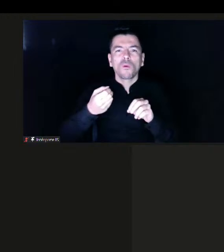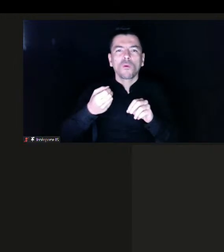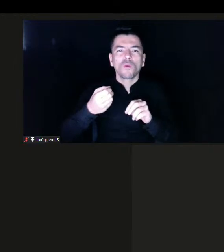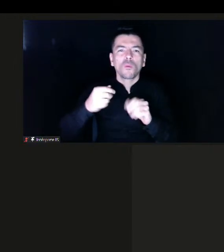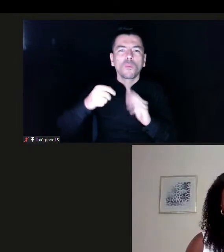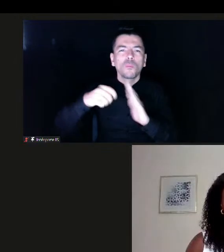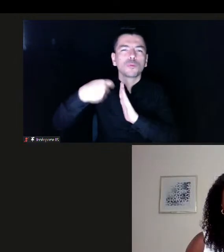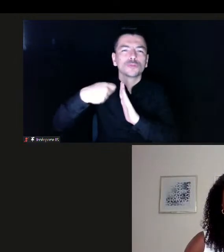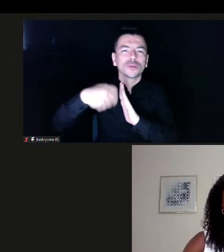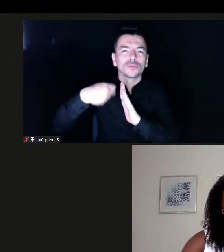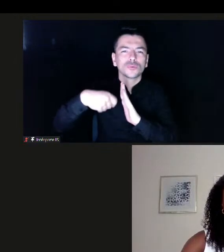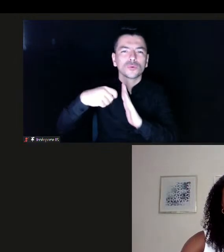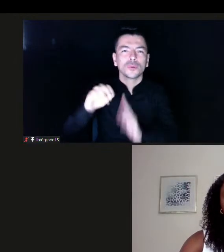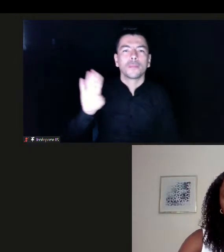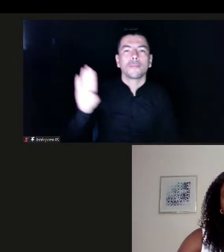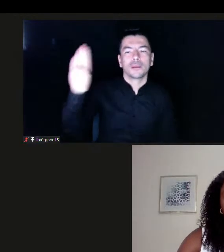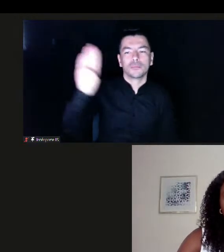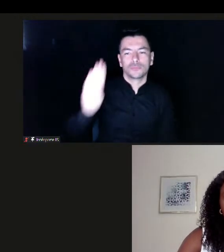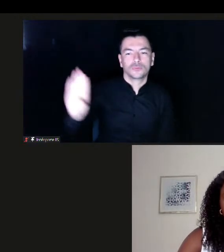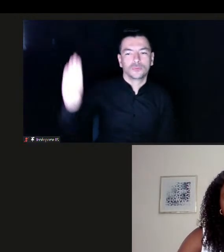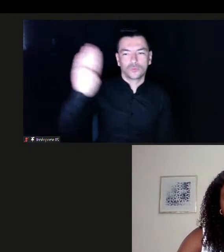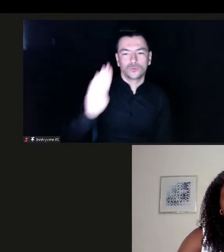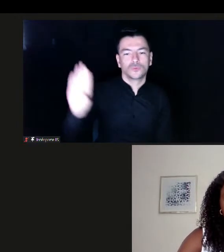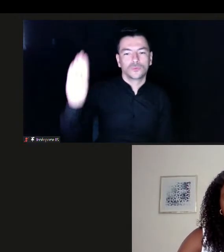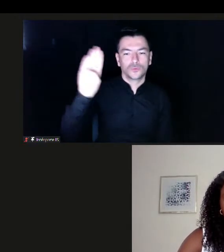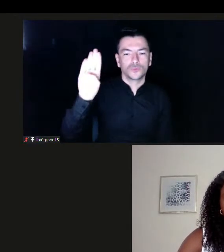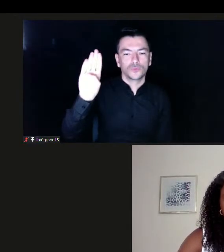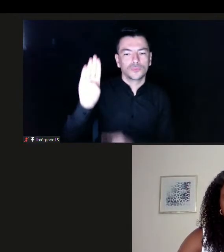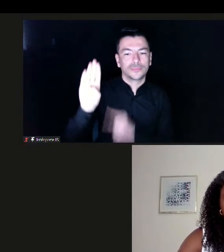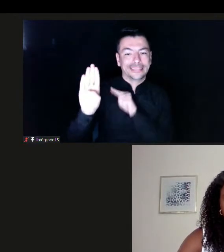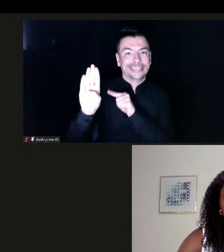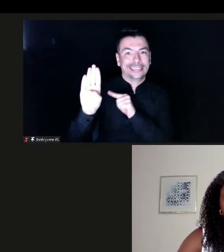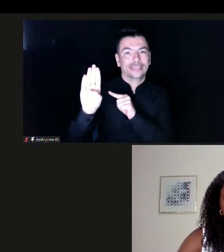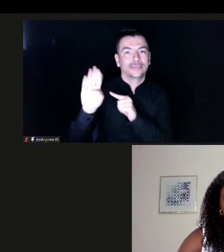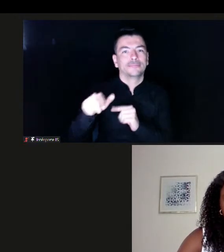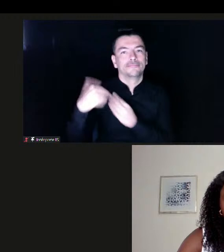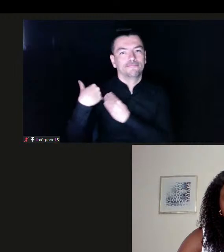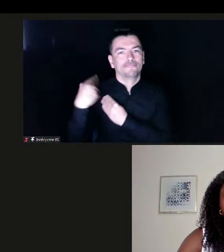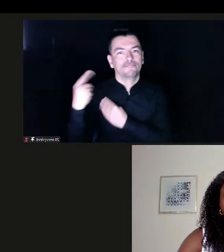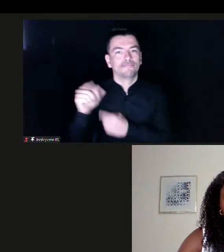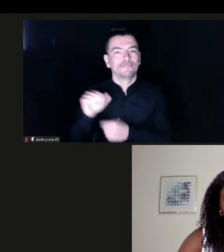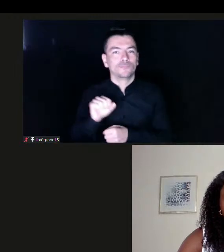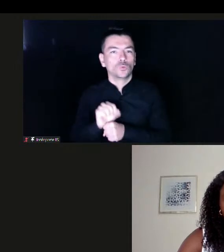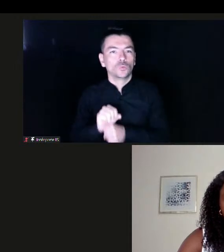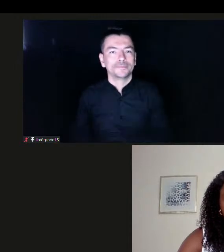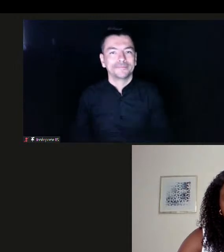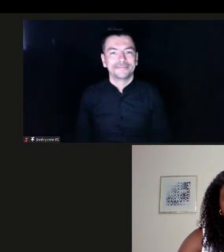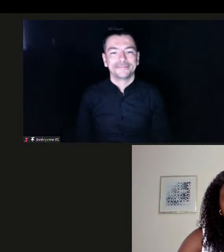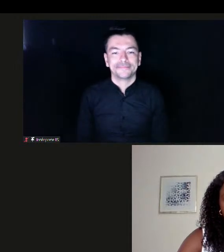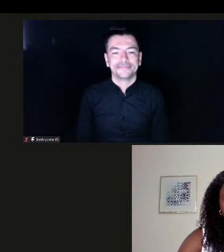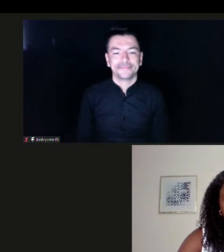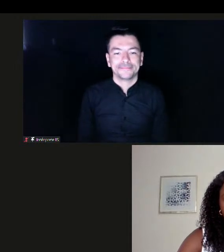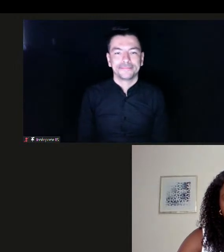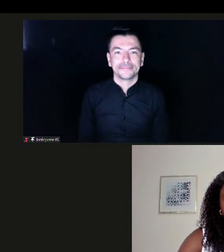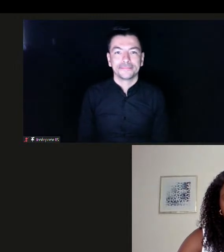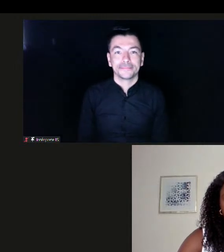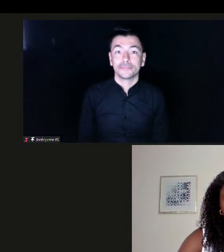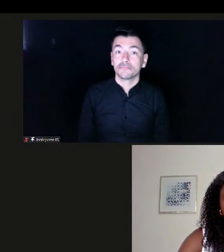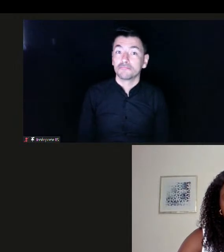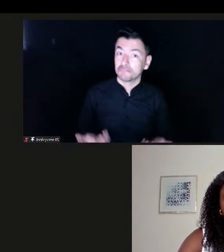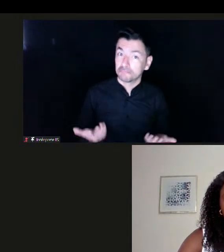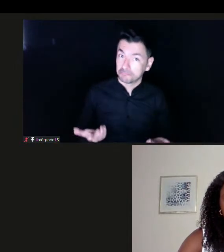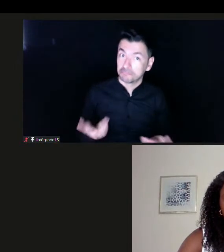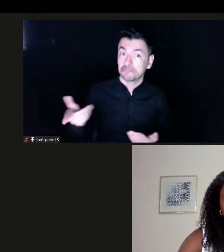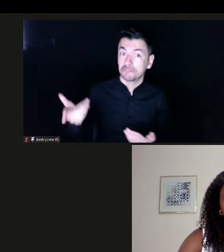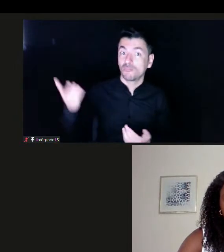the Caribbean Media Corporation, the successor to CANA. Ms. Jordan will take us through the message from